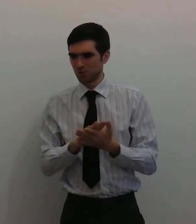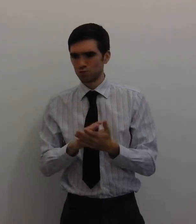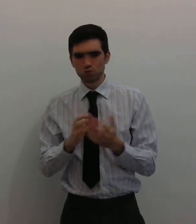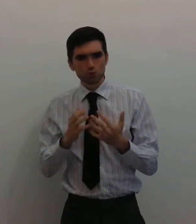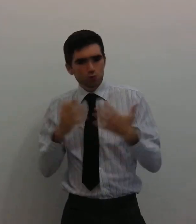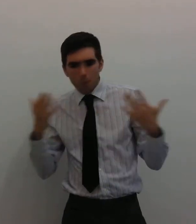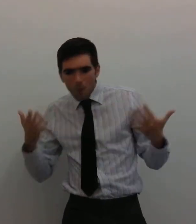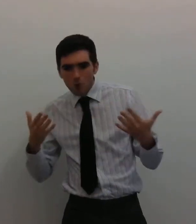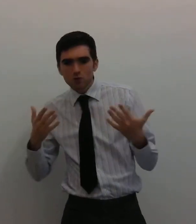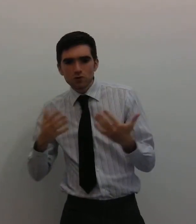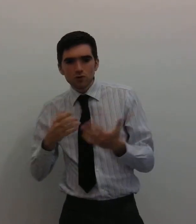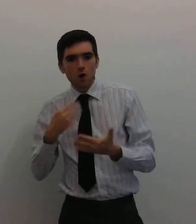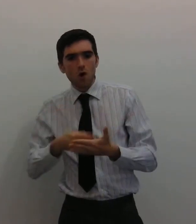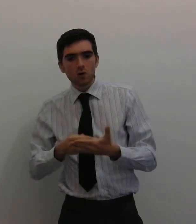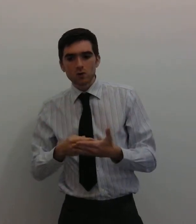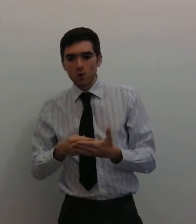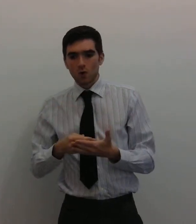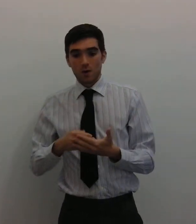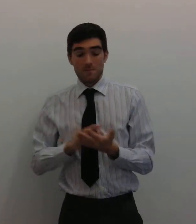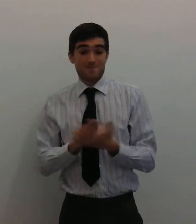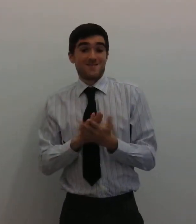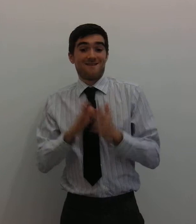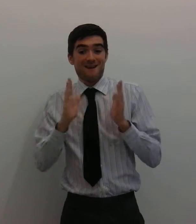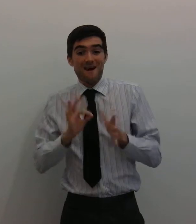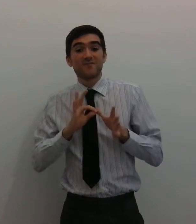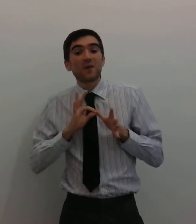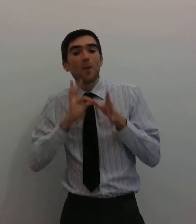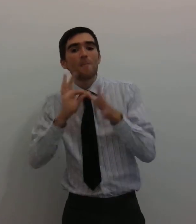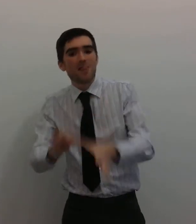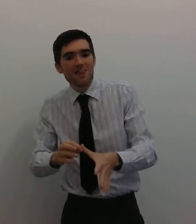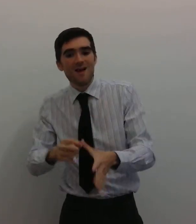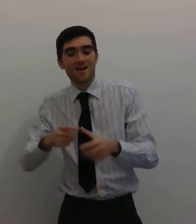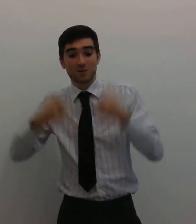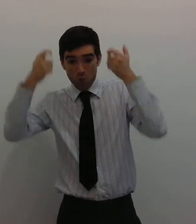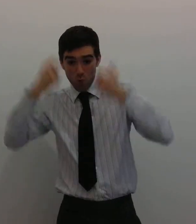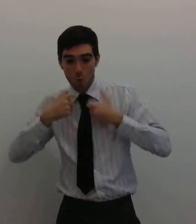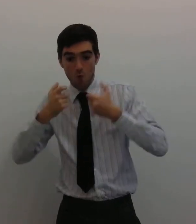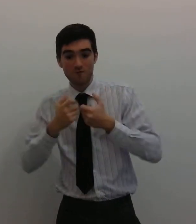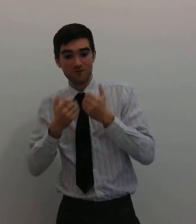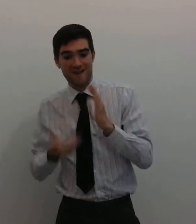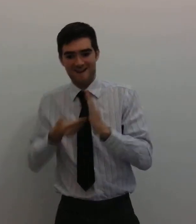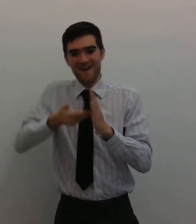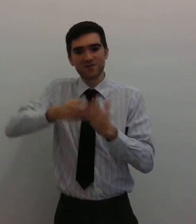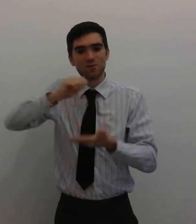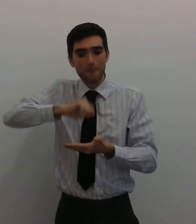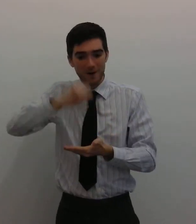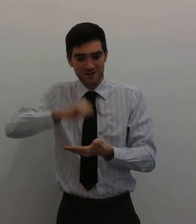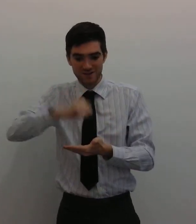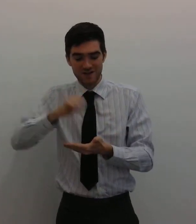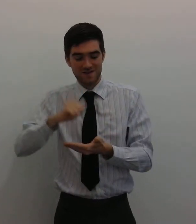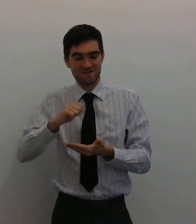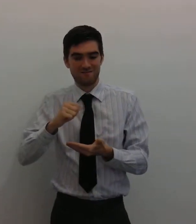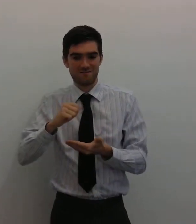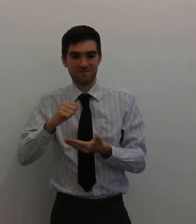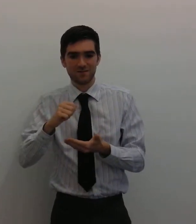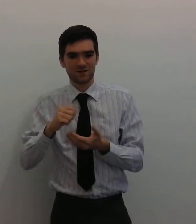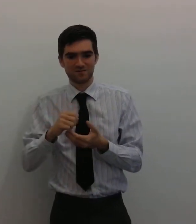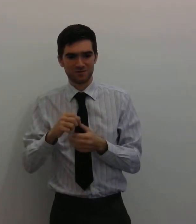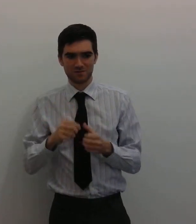new budget. Don't just carry on time recording over the budget, because we will lose whatever those costs are at the